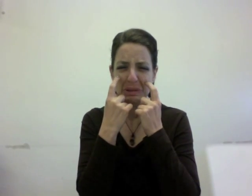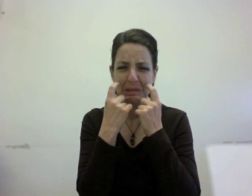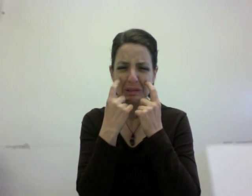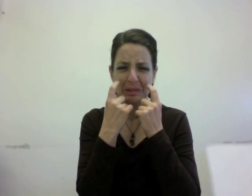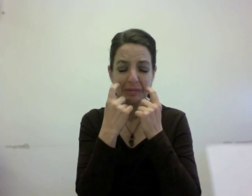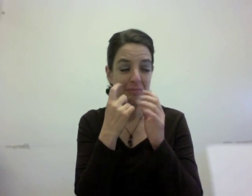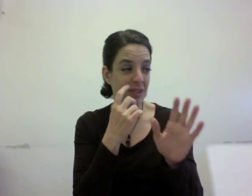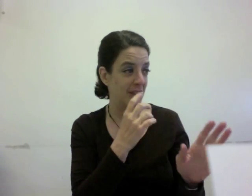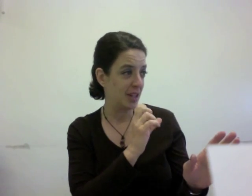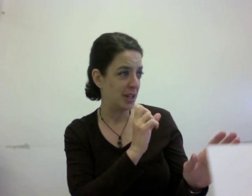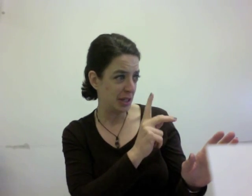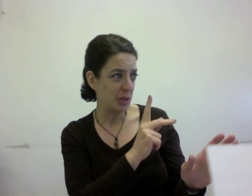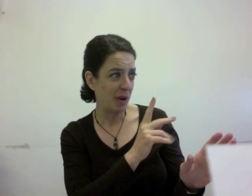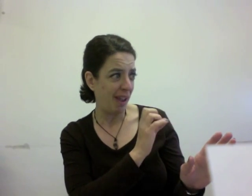It's okay, Mark, really, it is.